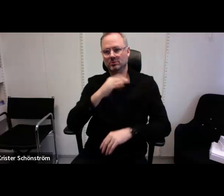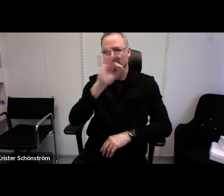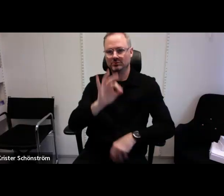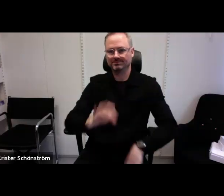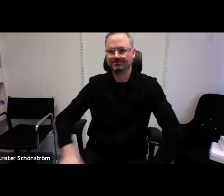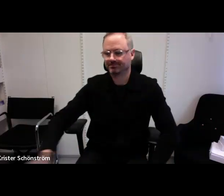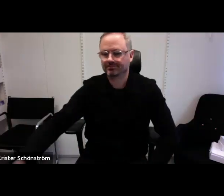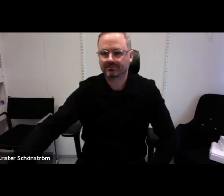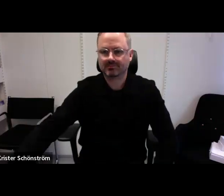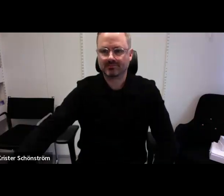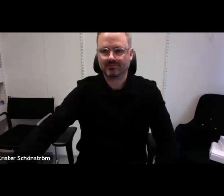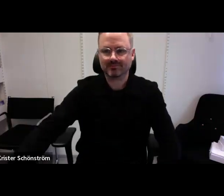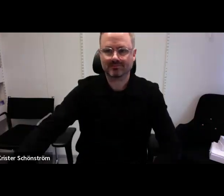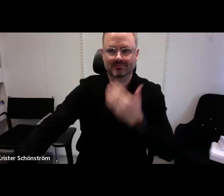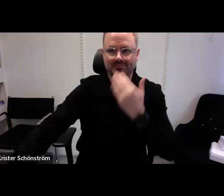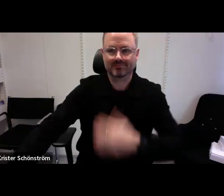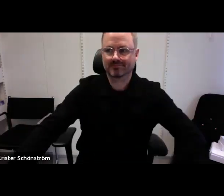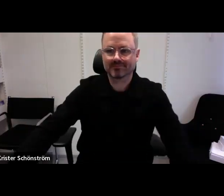happening with your